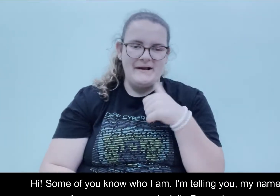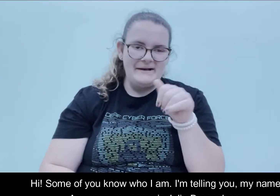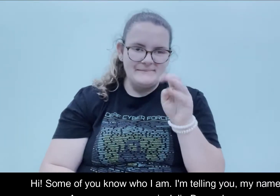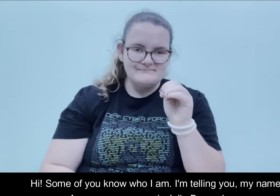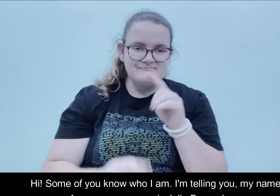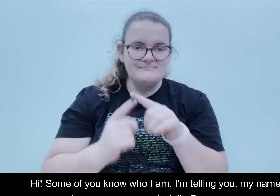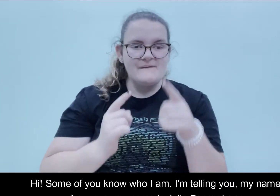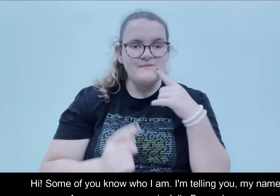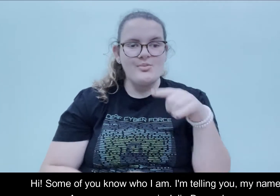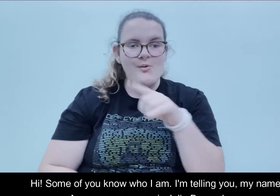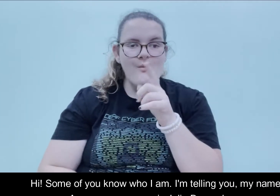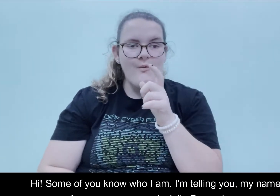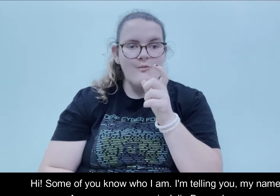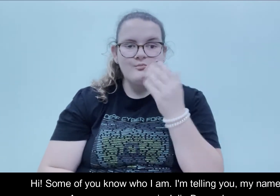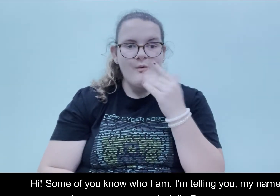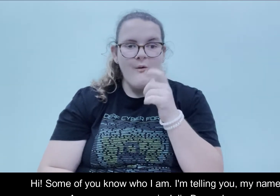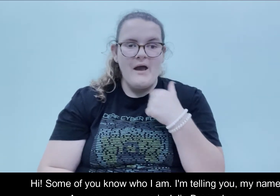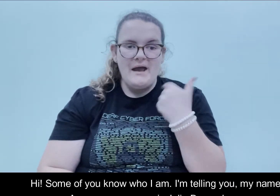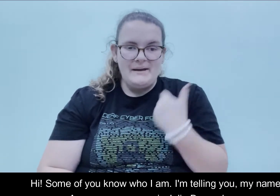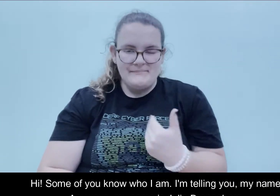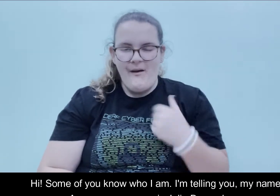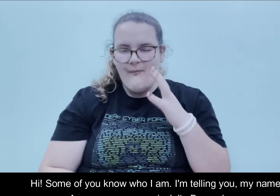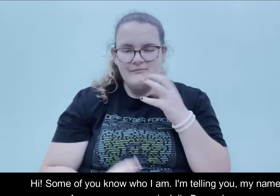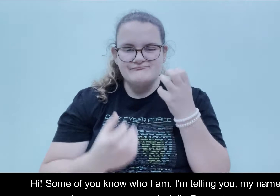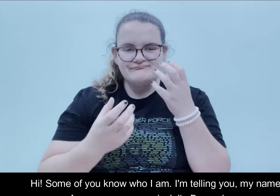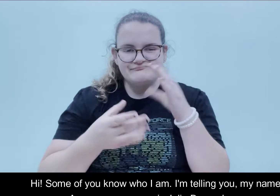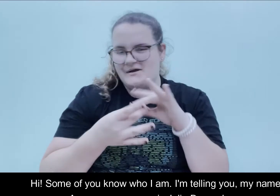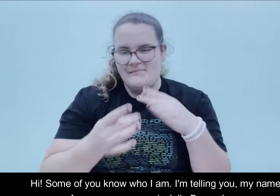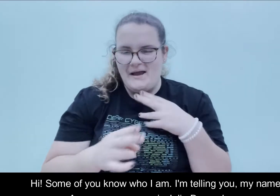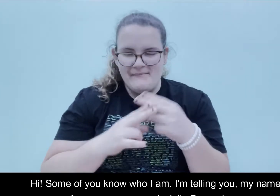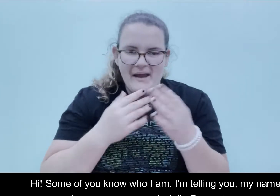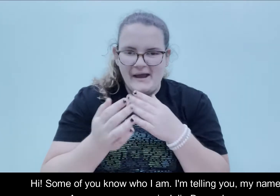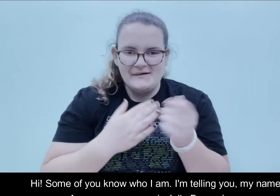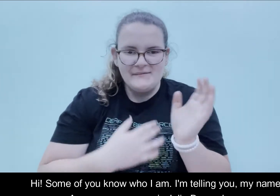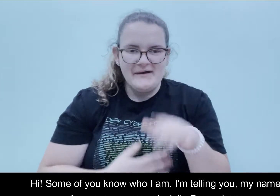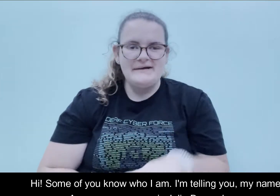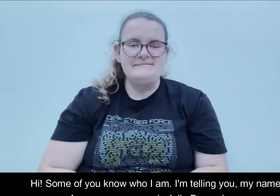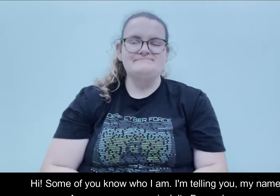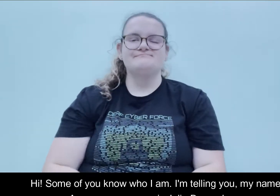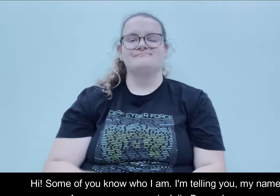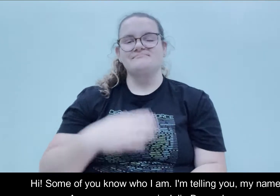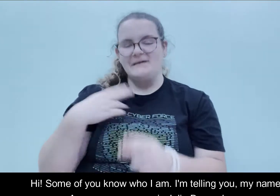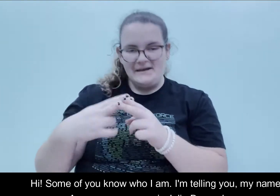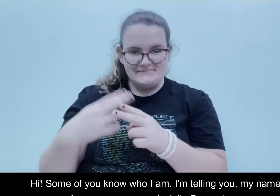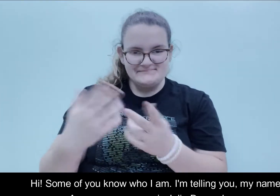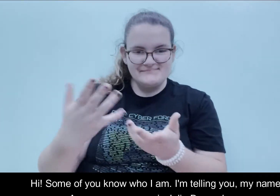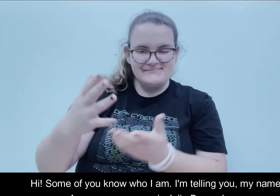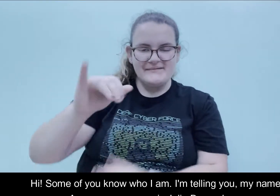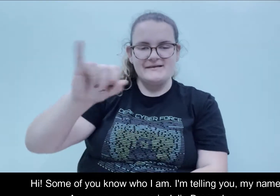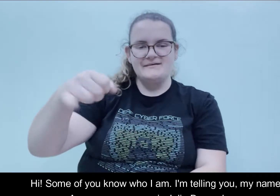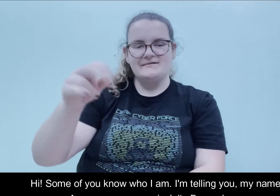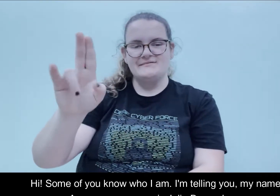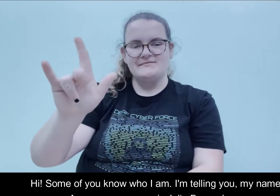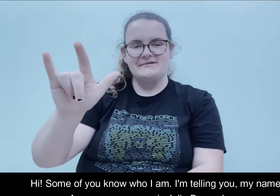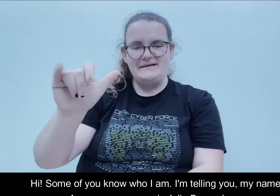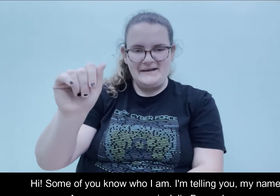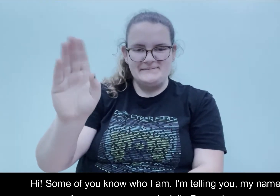Hi. Some of you don't know who I am, but for those of you who don't know, I'll tell